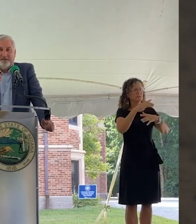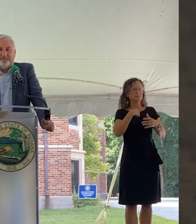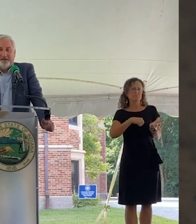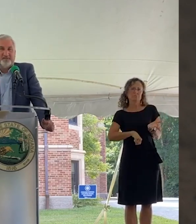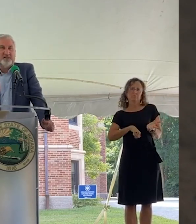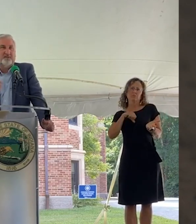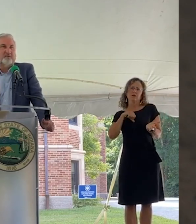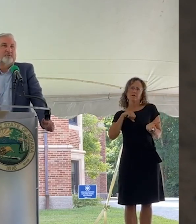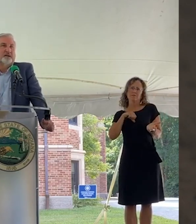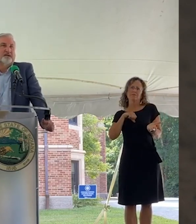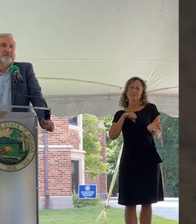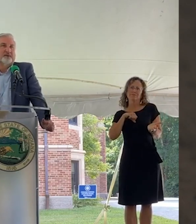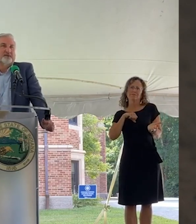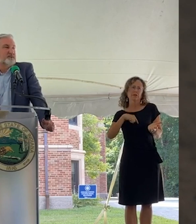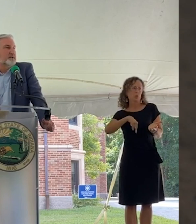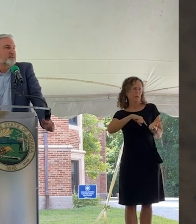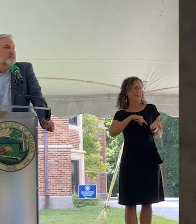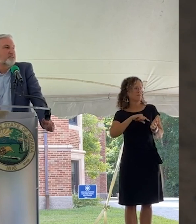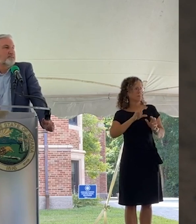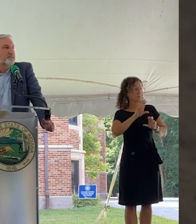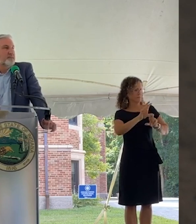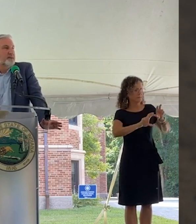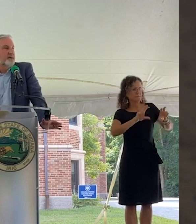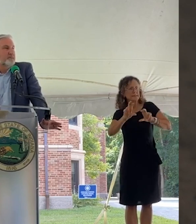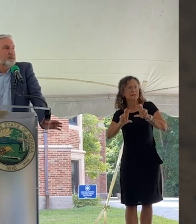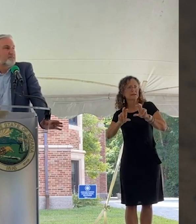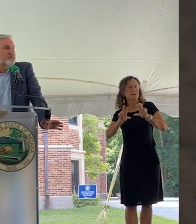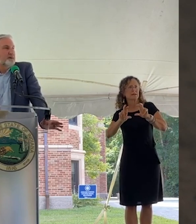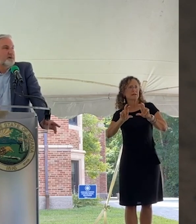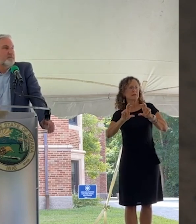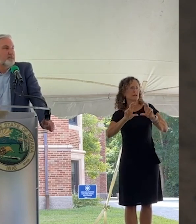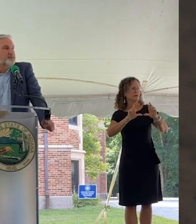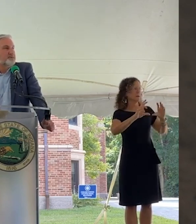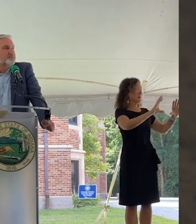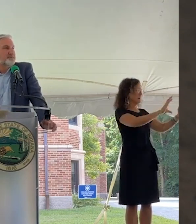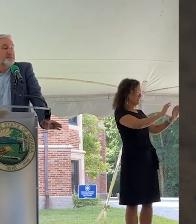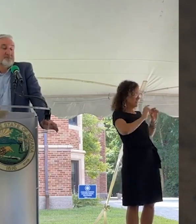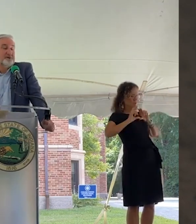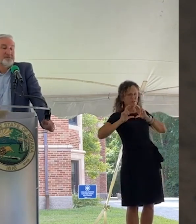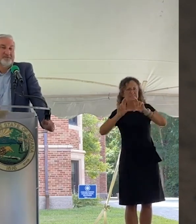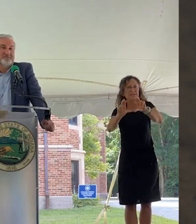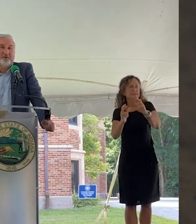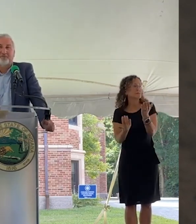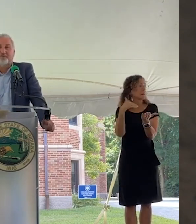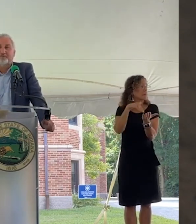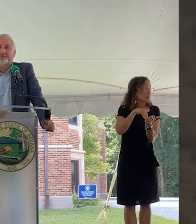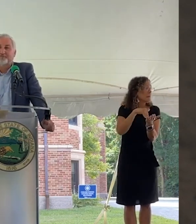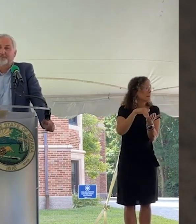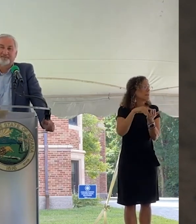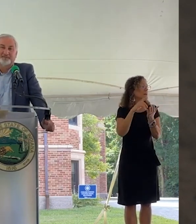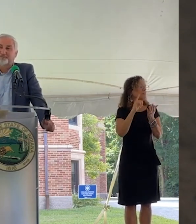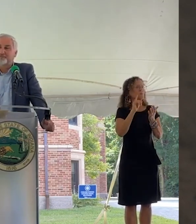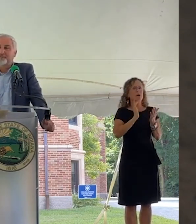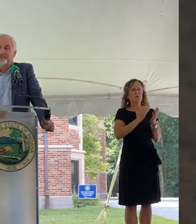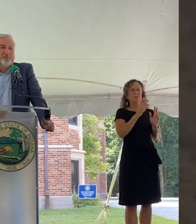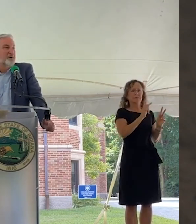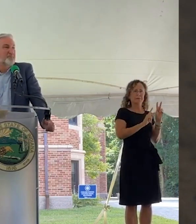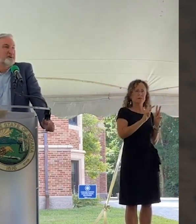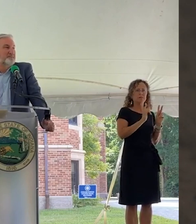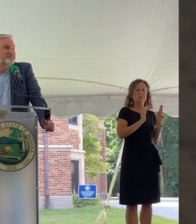we have been investing or reinvesting in our people and our places. This project does both. This